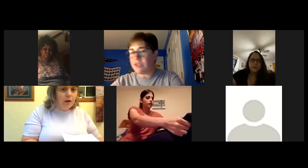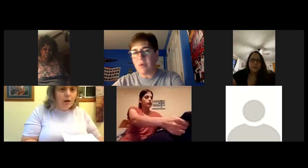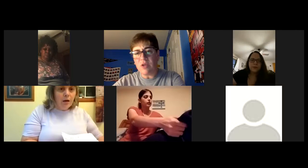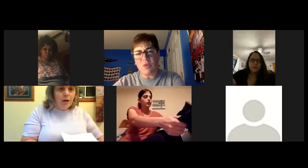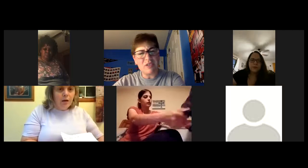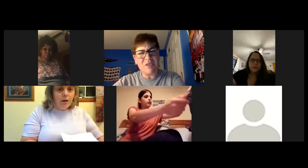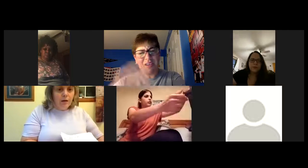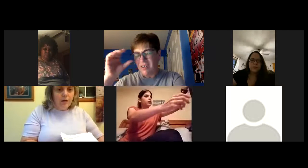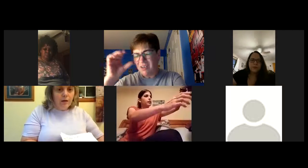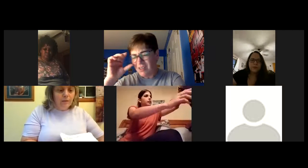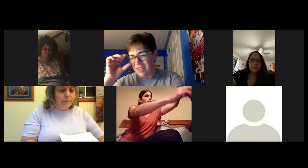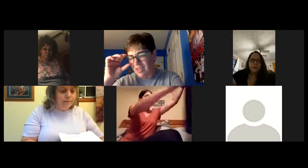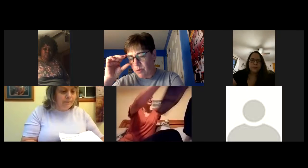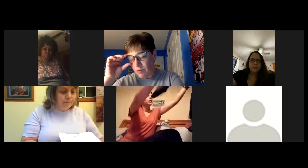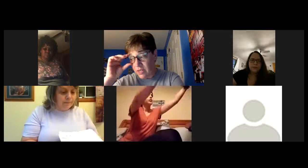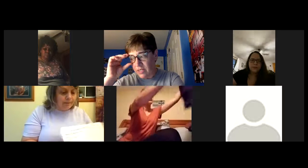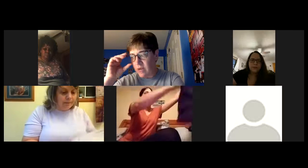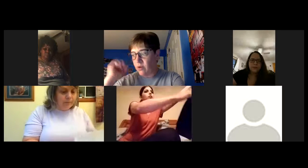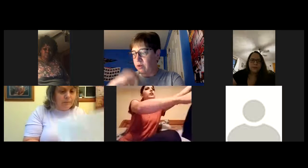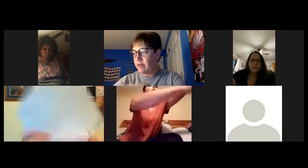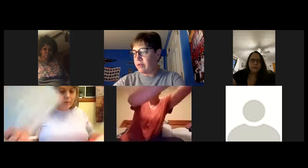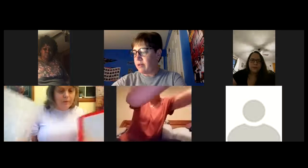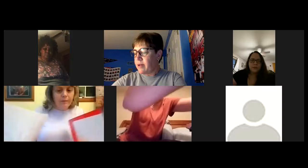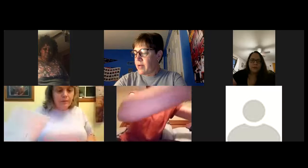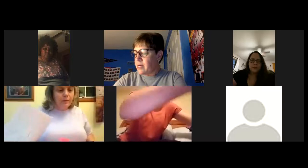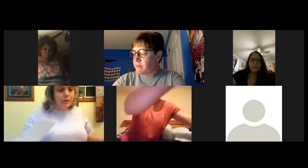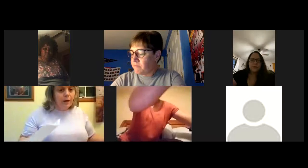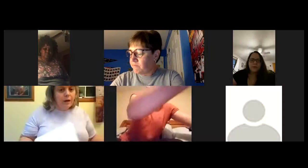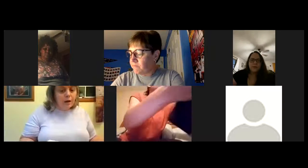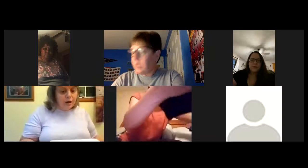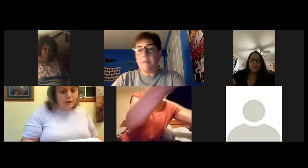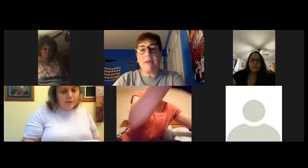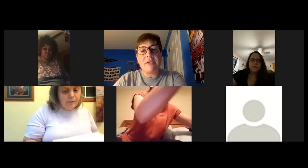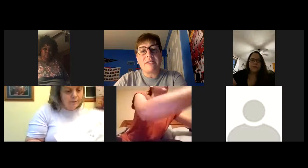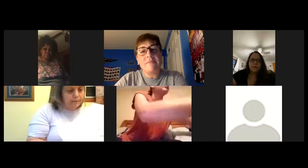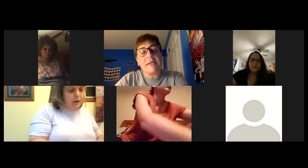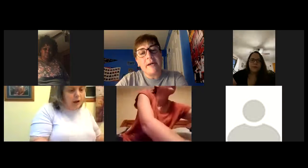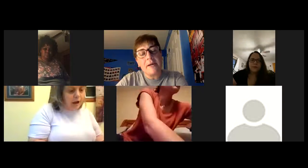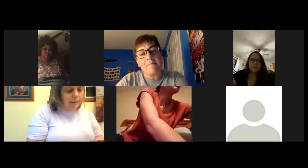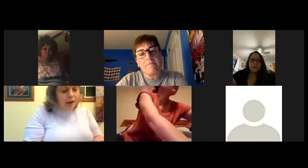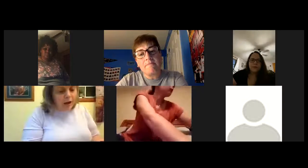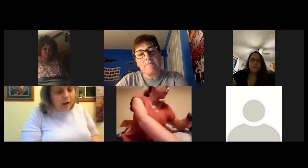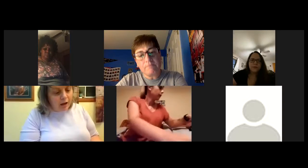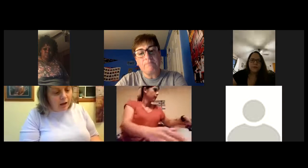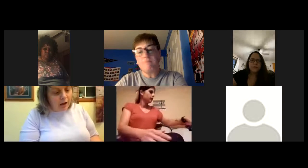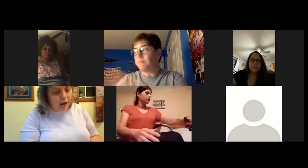Just looking at one of the words going, I can't remember if we did that word or not. But anyways, I